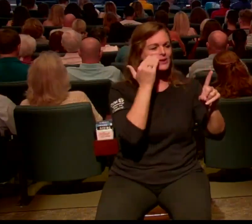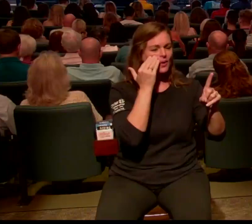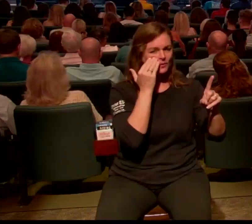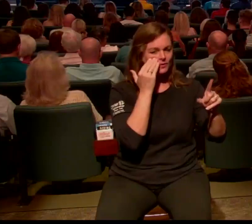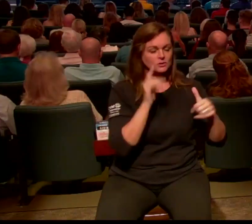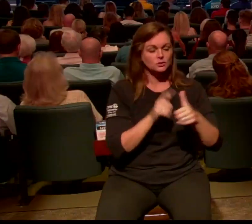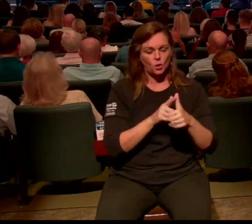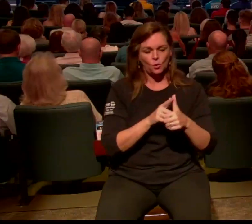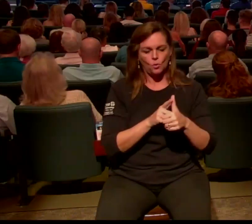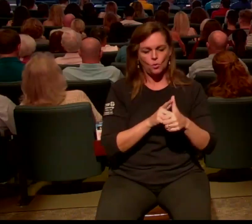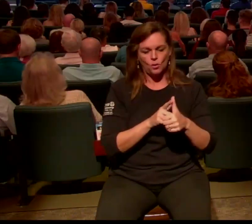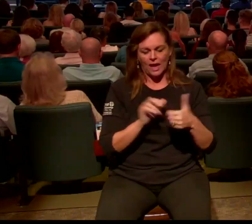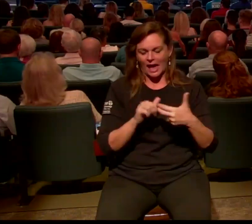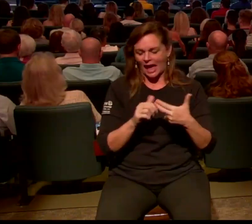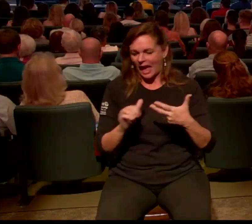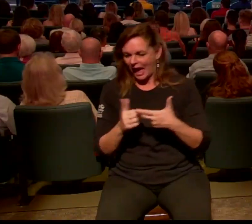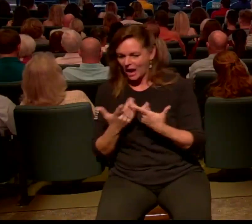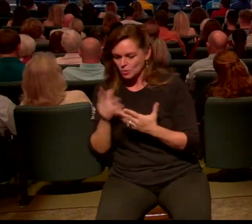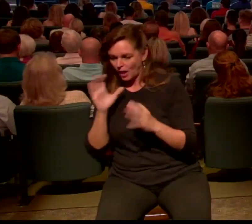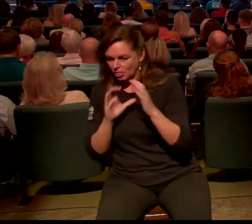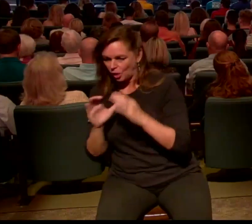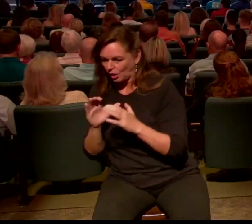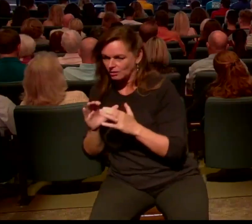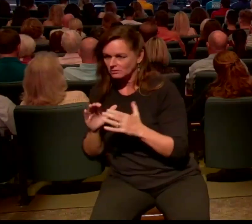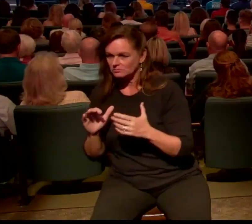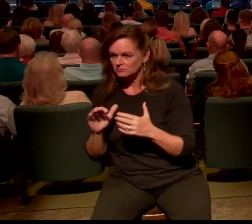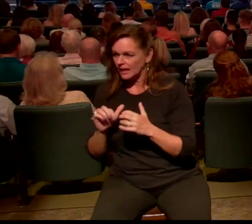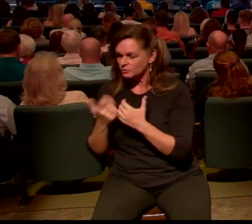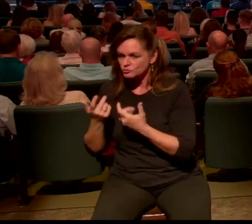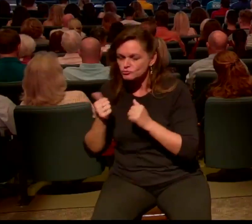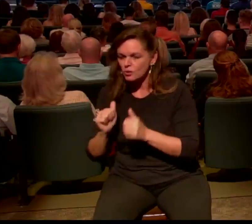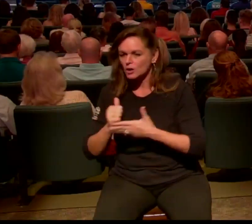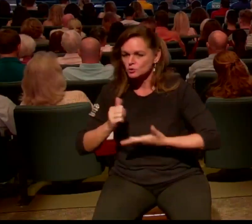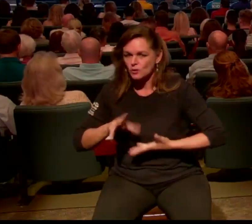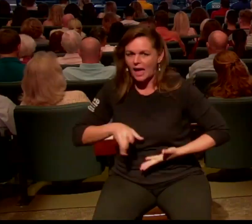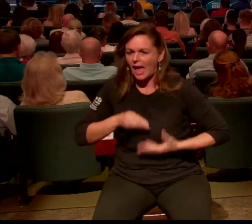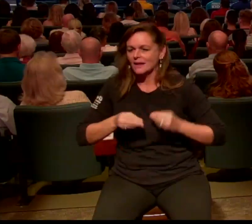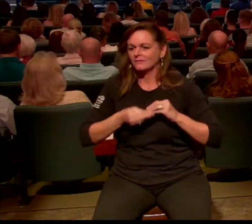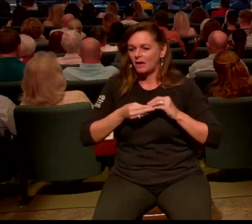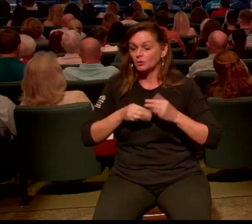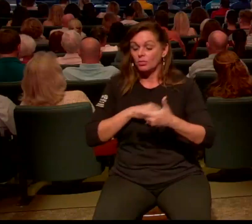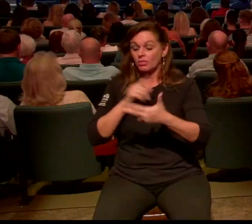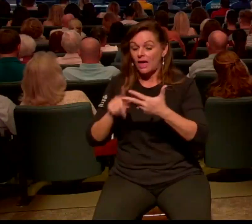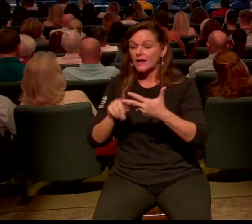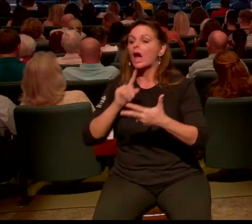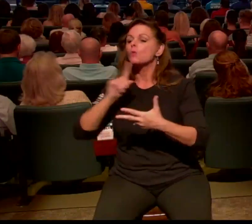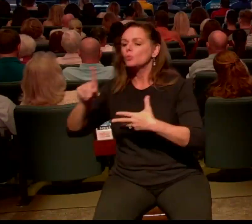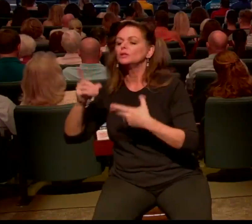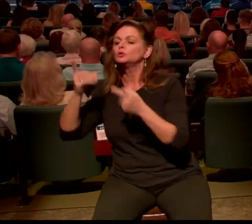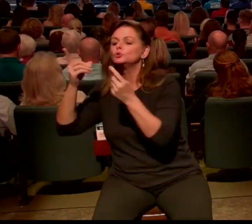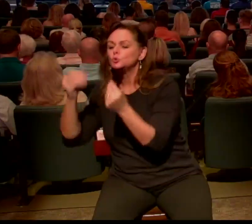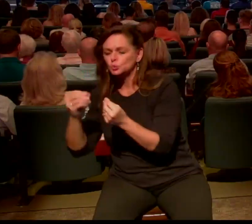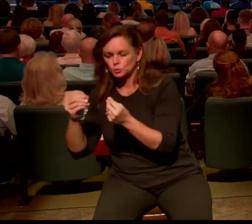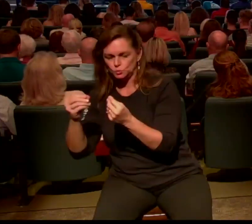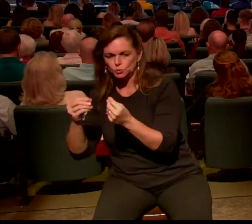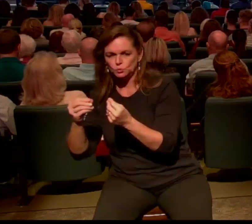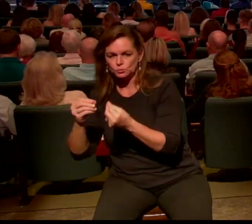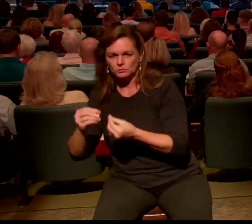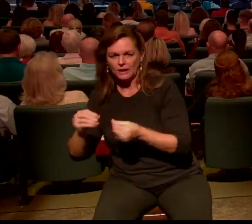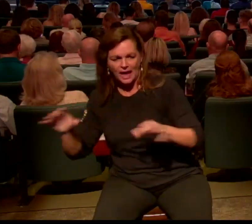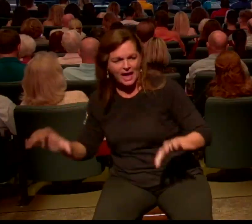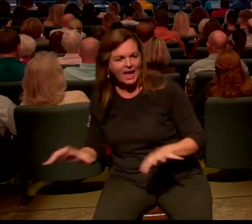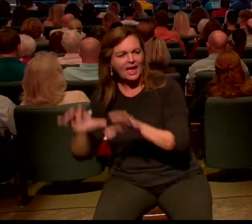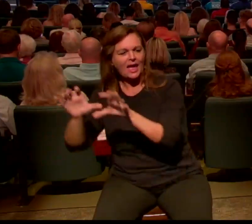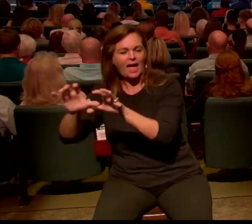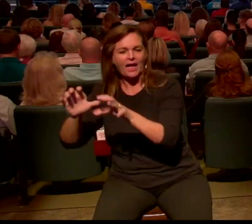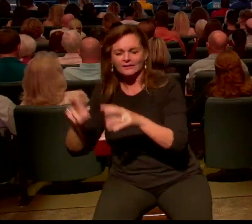to add value to people, look for ways to add value to people. Number 4, every day I add value to people. Every day. Every day. In fact, the last thing I